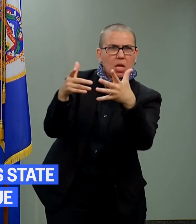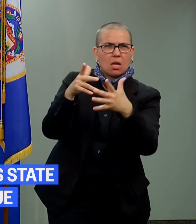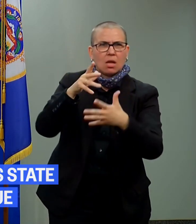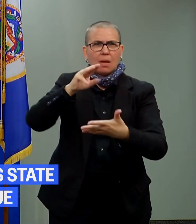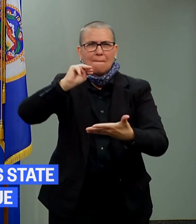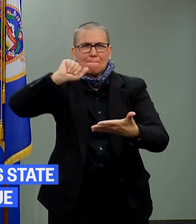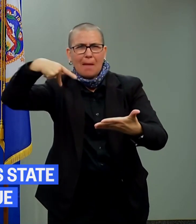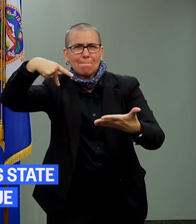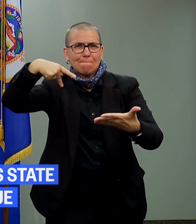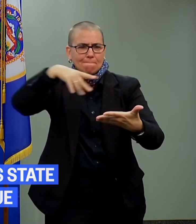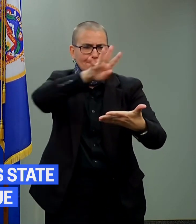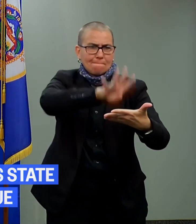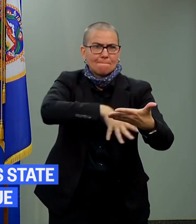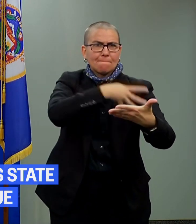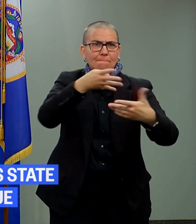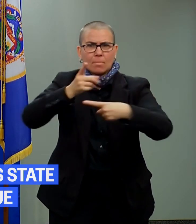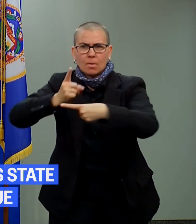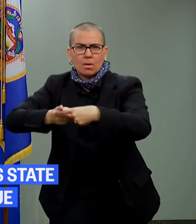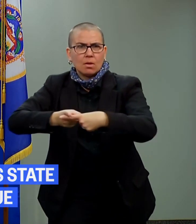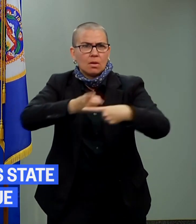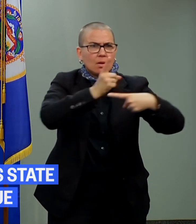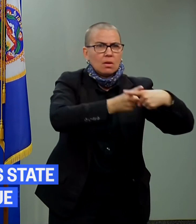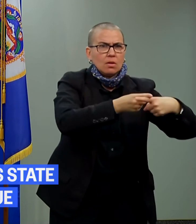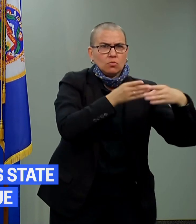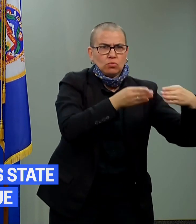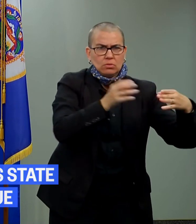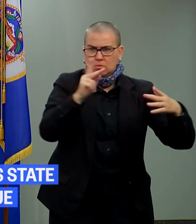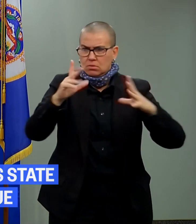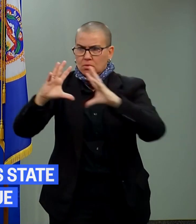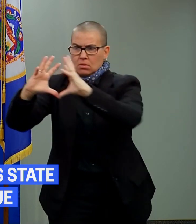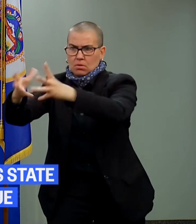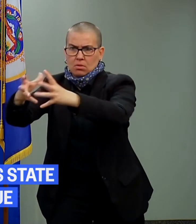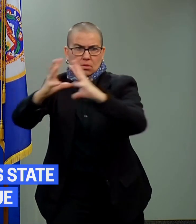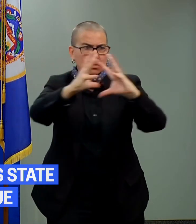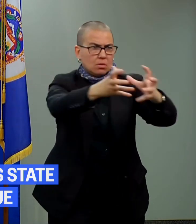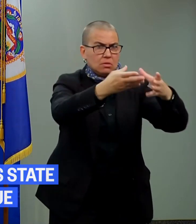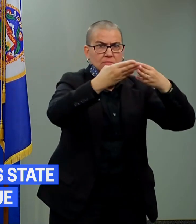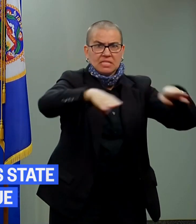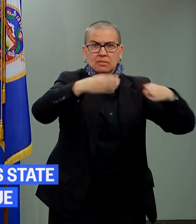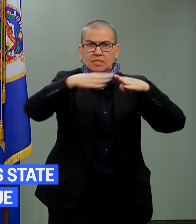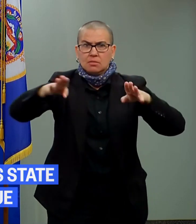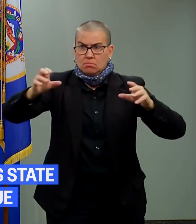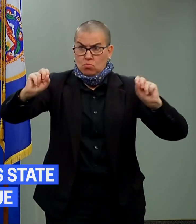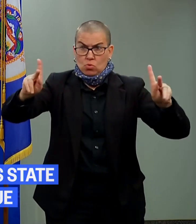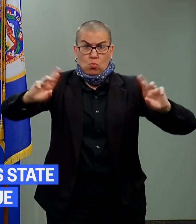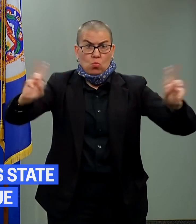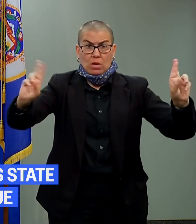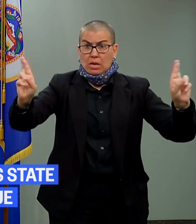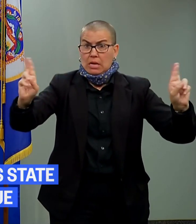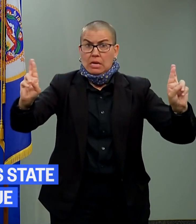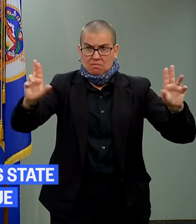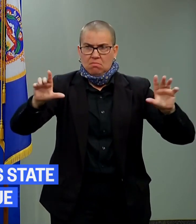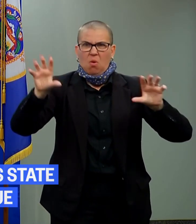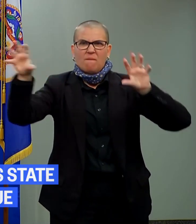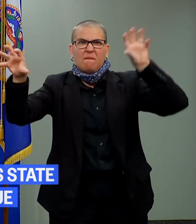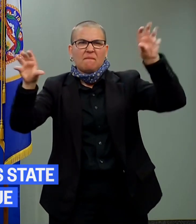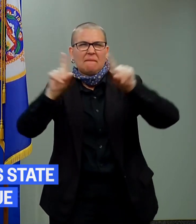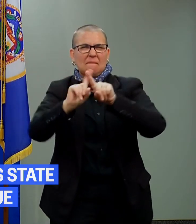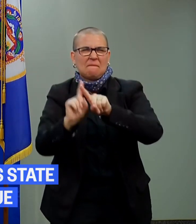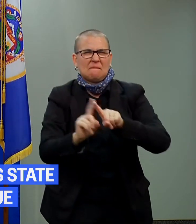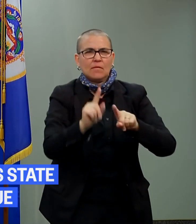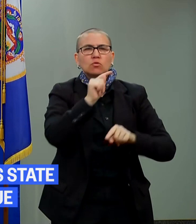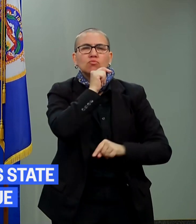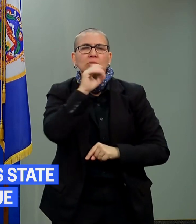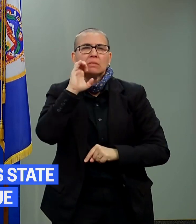set out fast-moving teams throughout the Twin Cities area to targets that